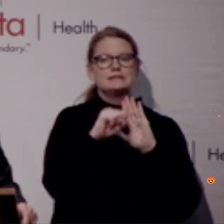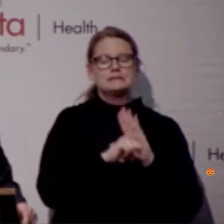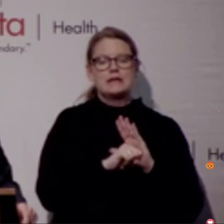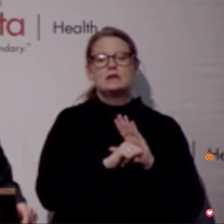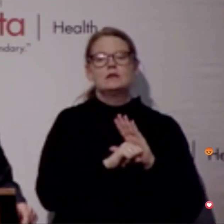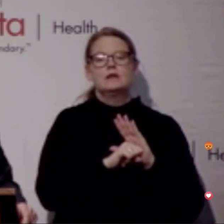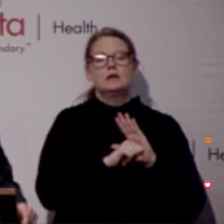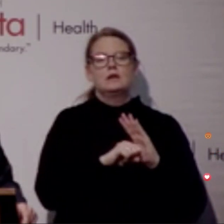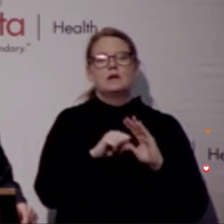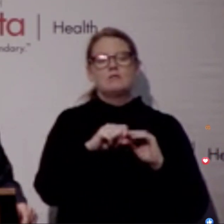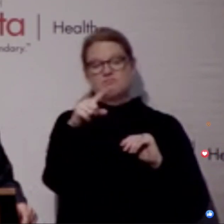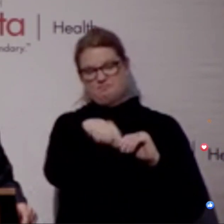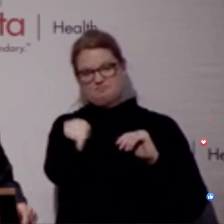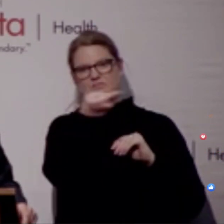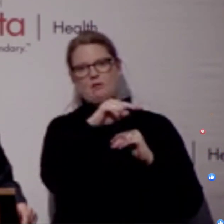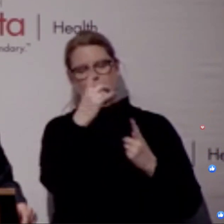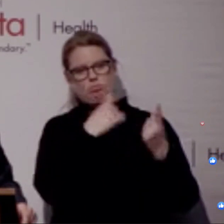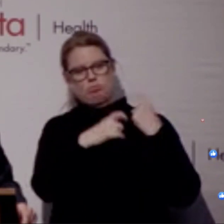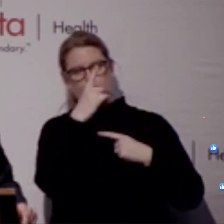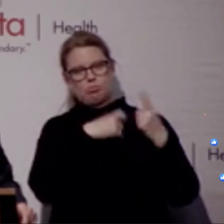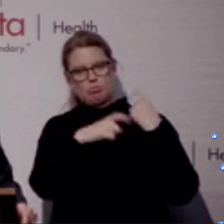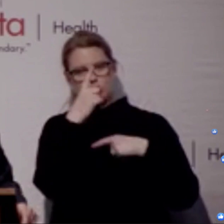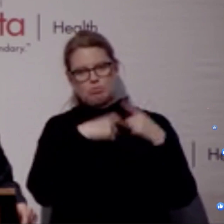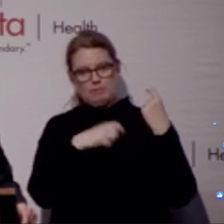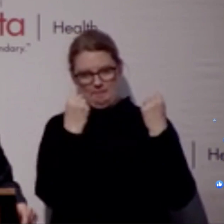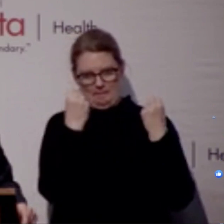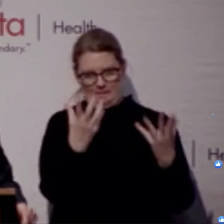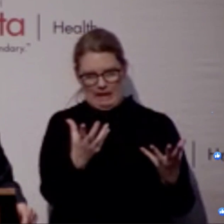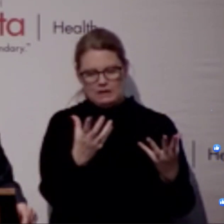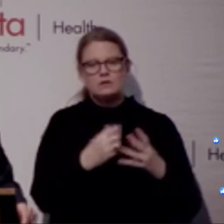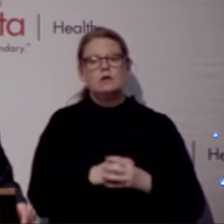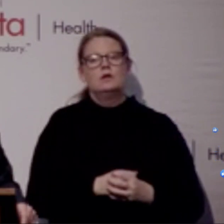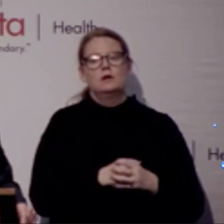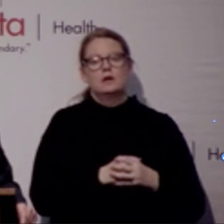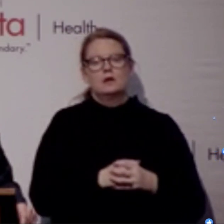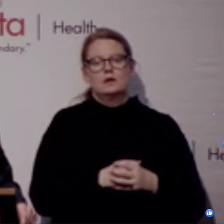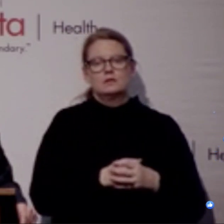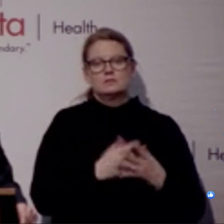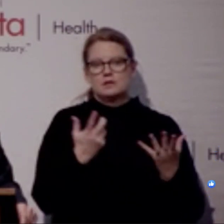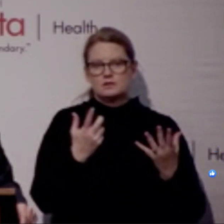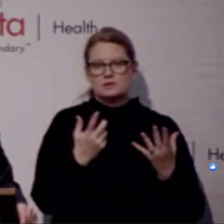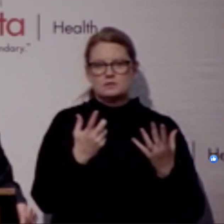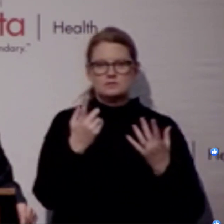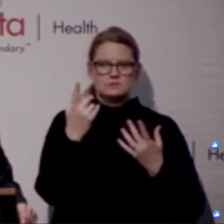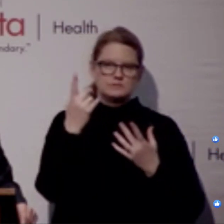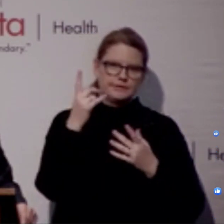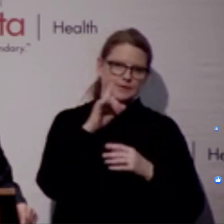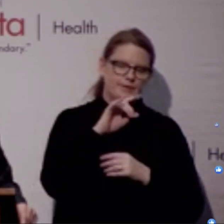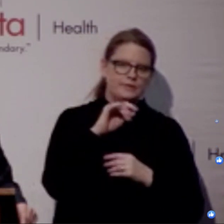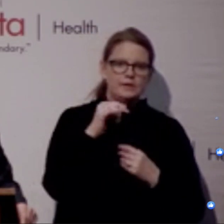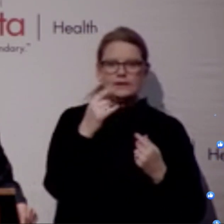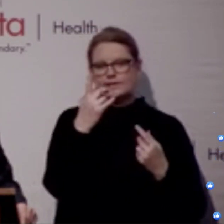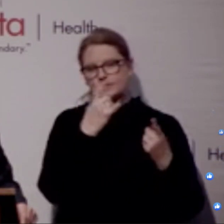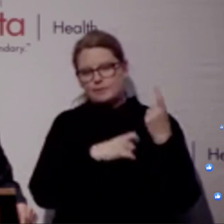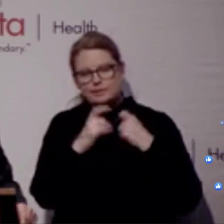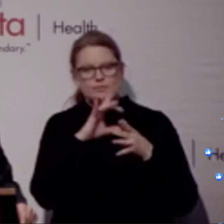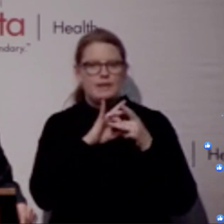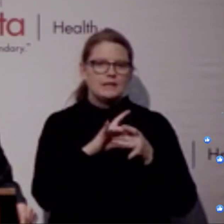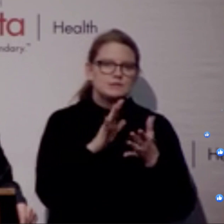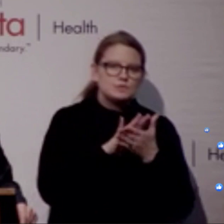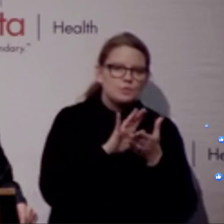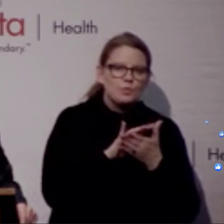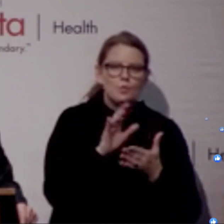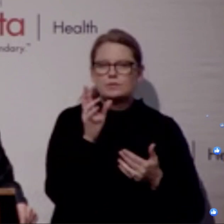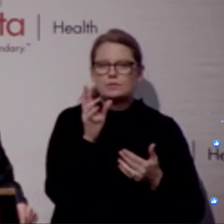have questions. Many questions, because there are questions around school nutrition. There's questions around